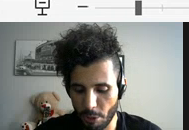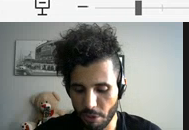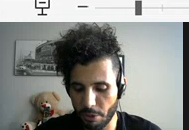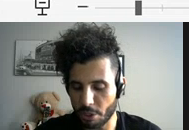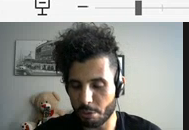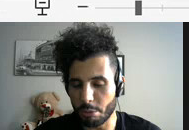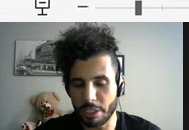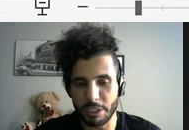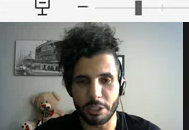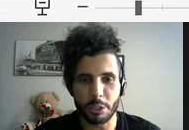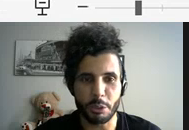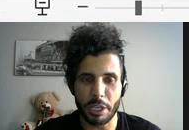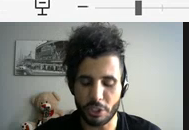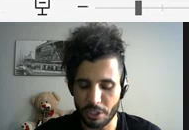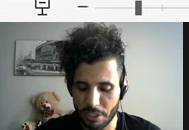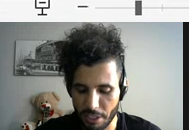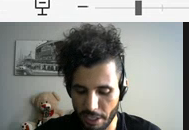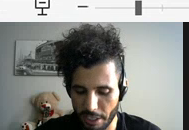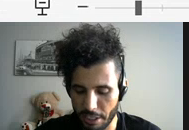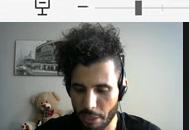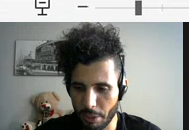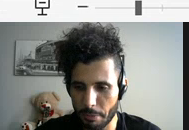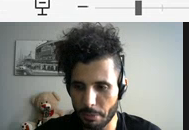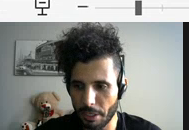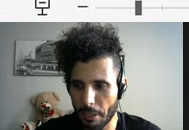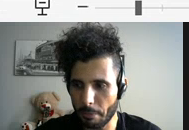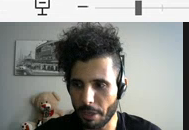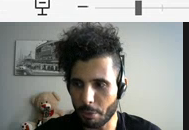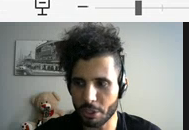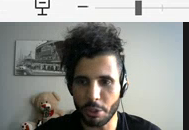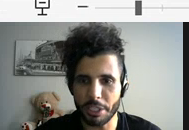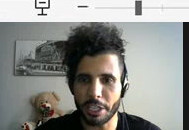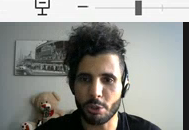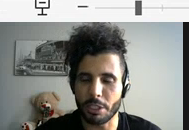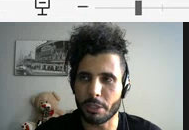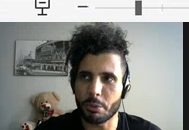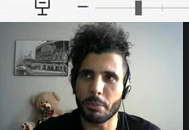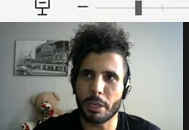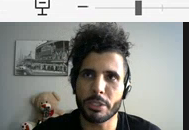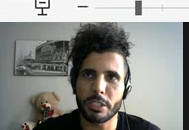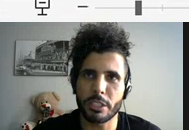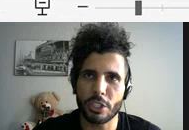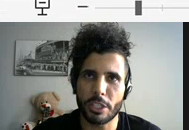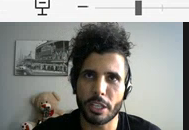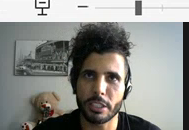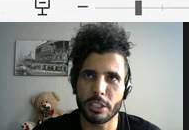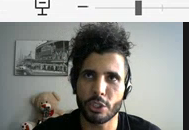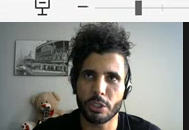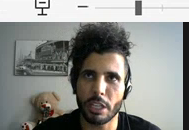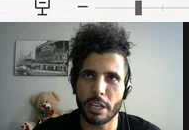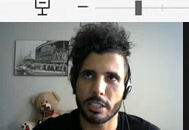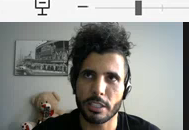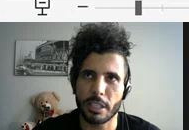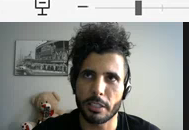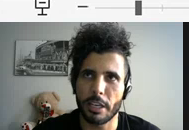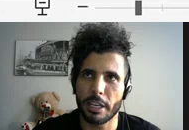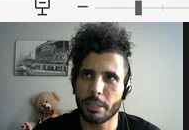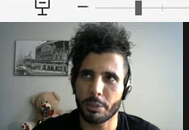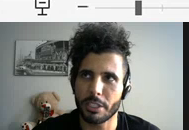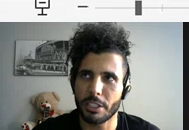Both of those are really good questions. And I was going actually in my presentation on conditional clauses that I had a